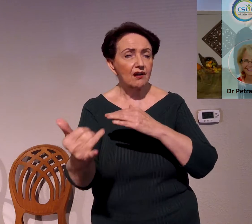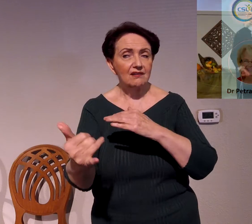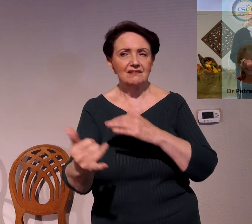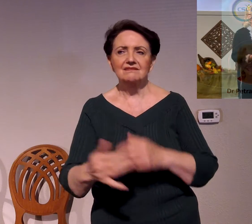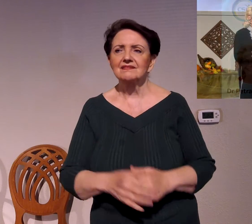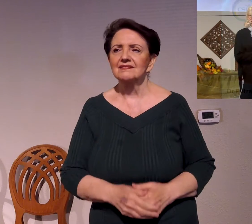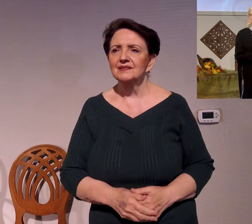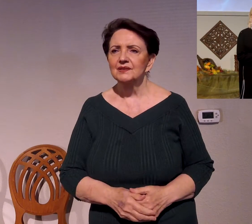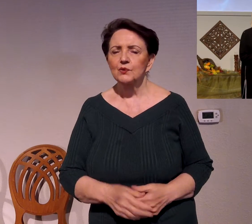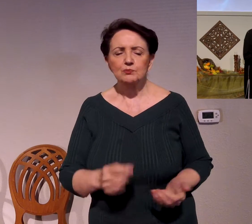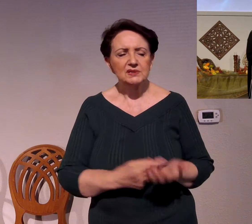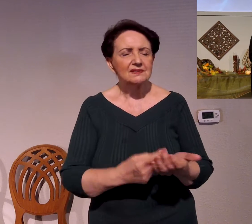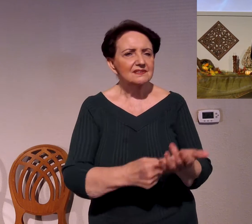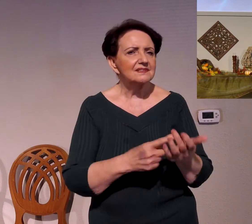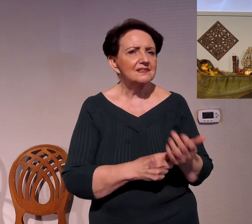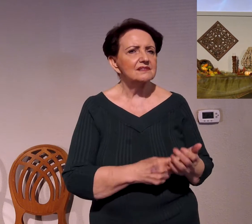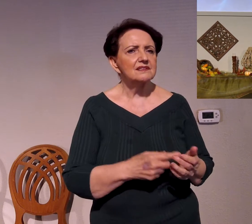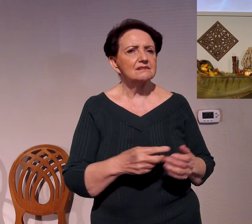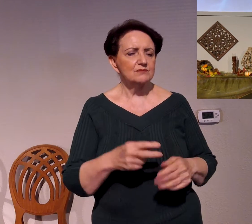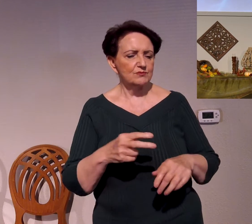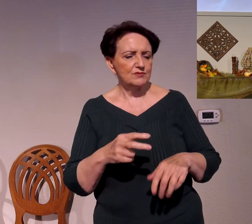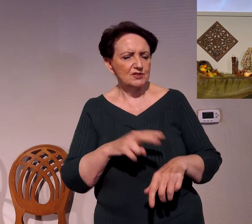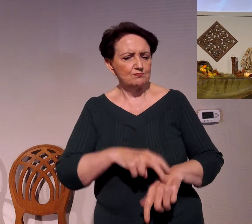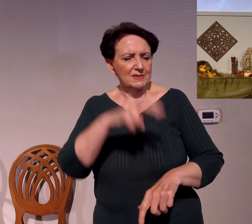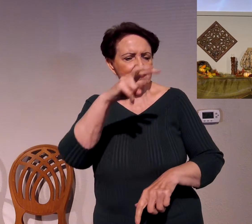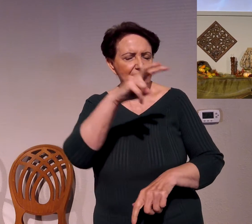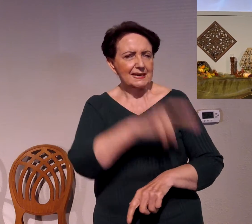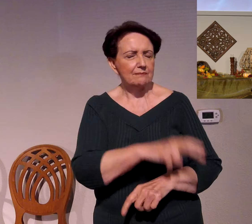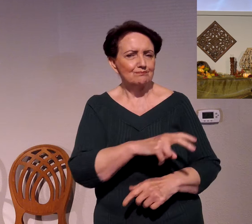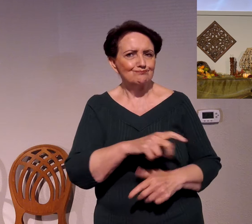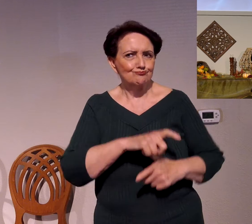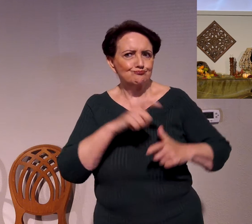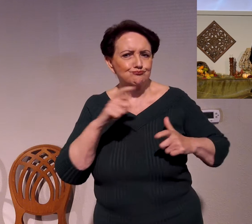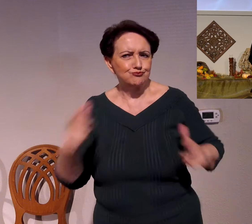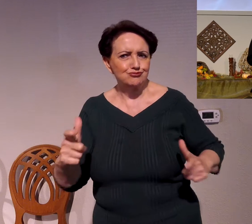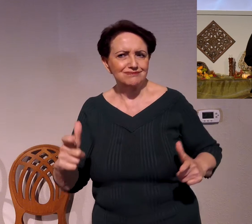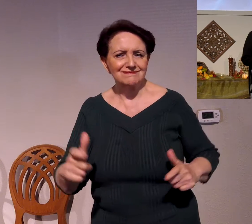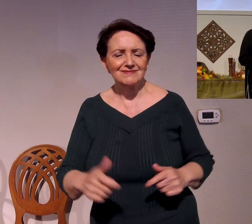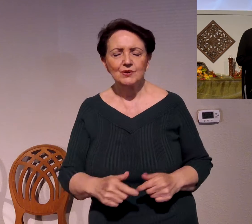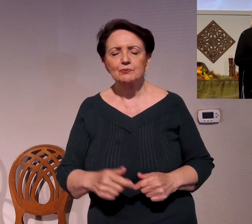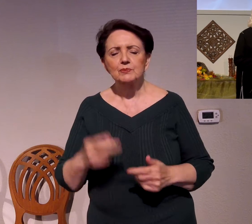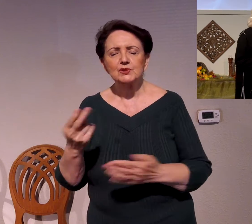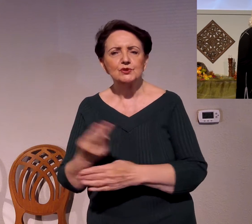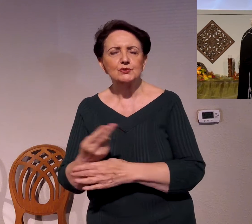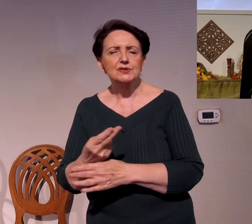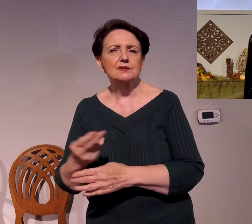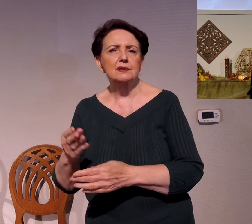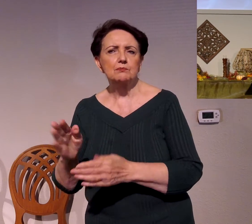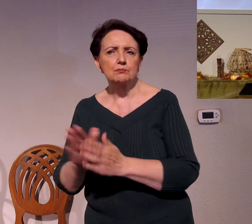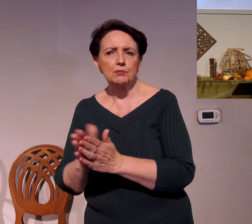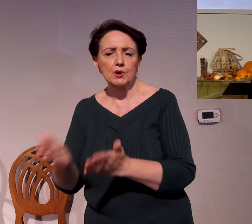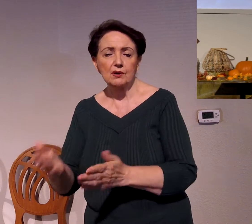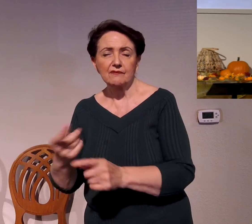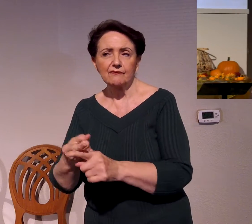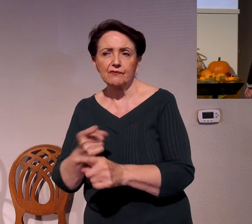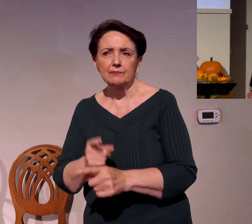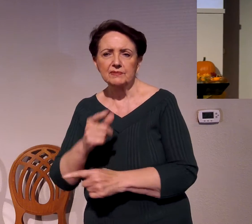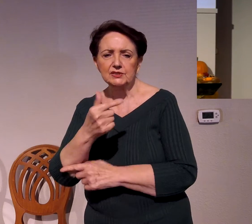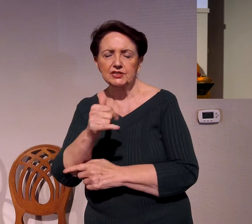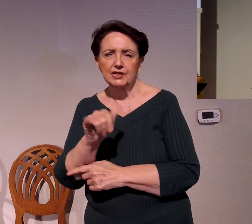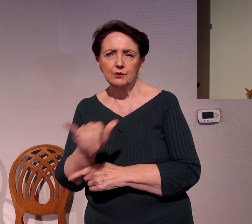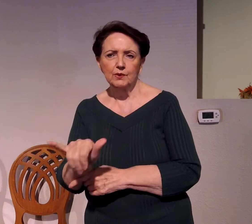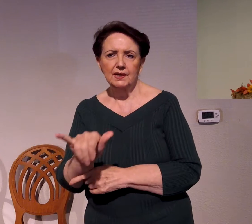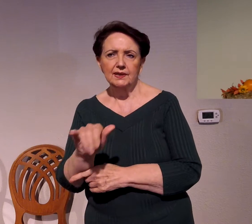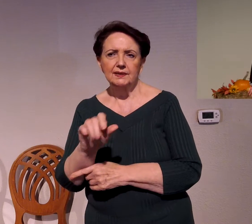Talking about the Big Leap all month, and we've been using the fabulous book, The Big Leap, from Gay